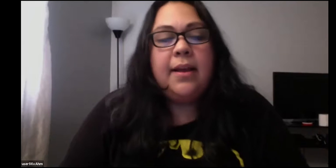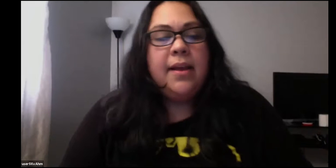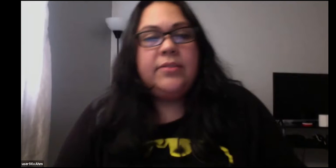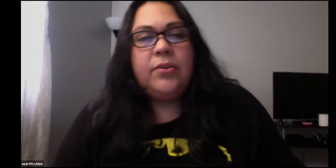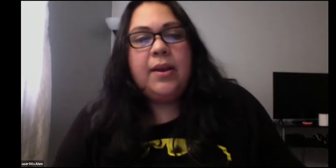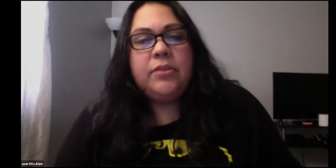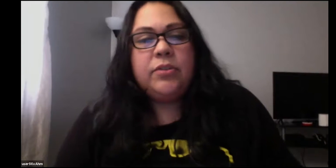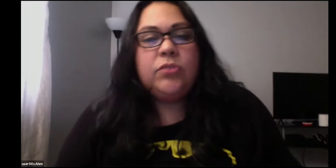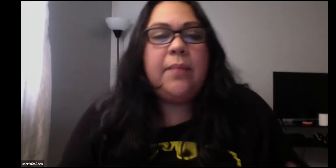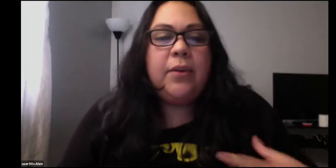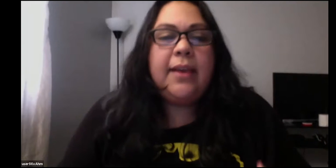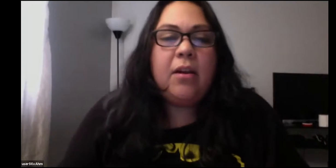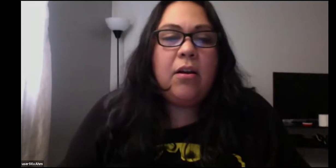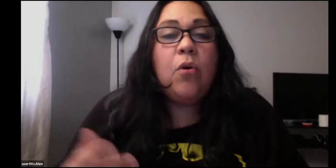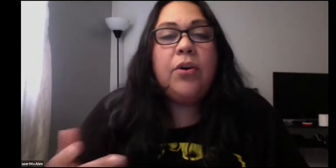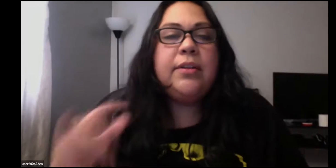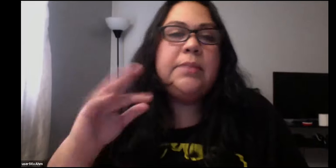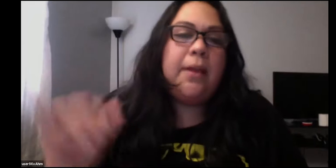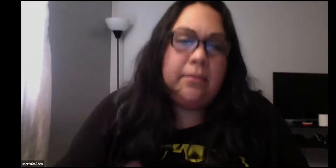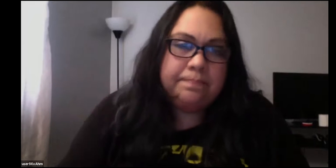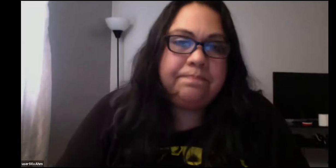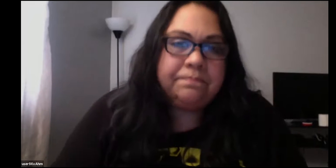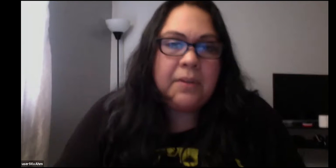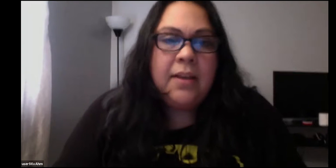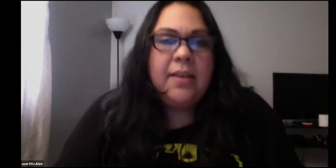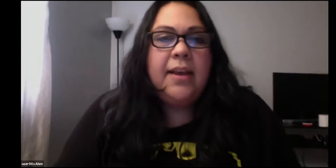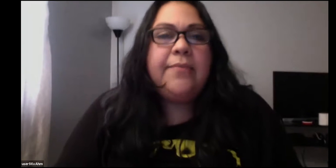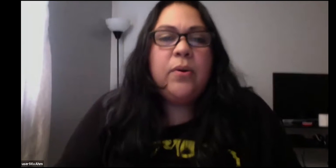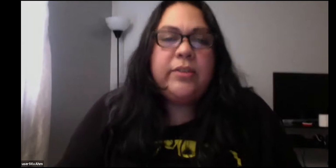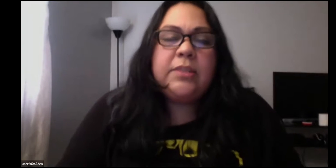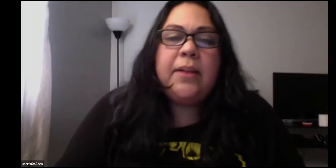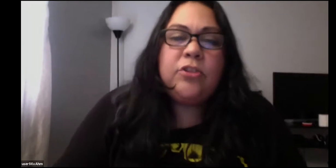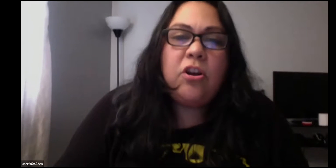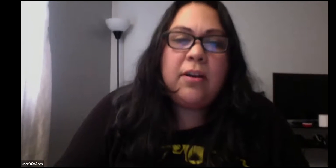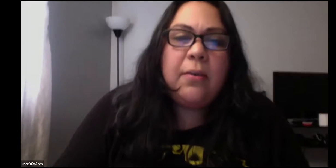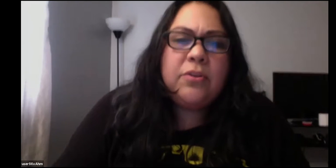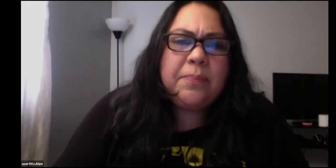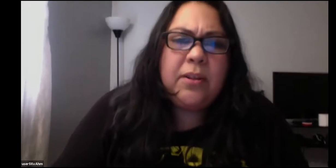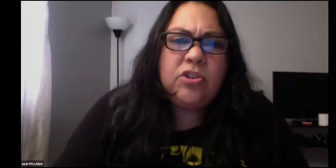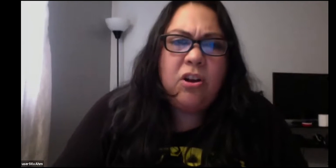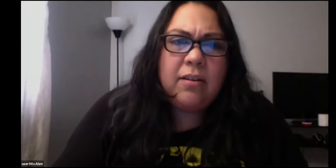So you have to describe what they are, or you can spell them. If you were to spell chalk, how would you spell chalk?